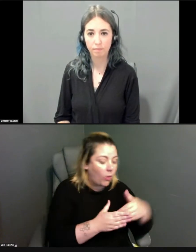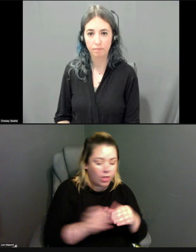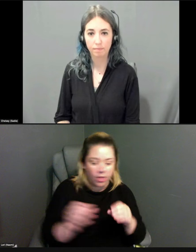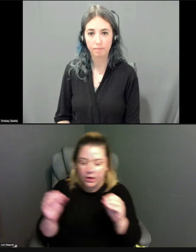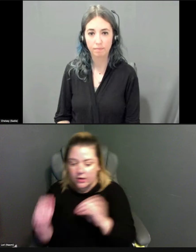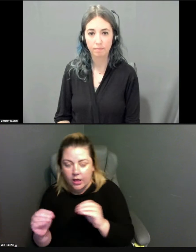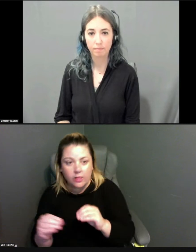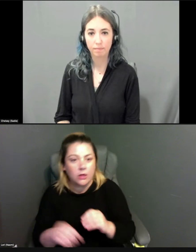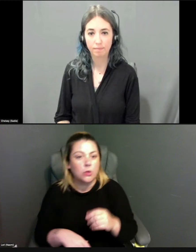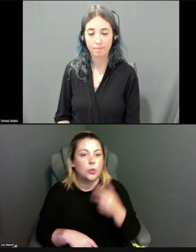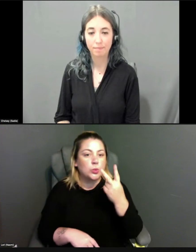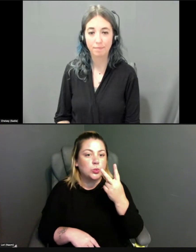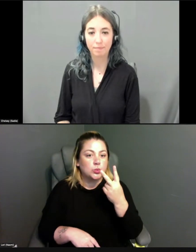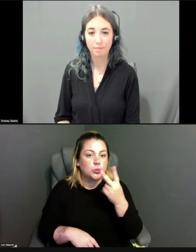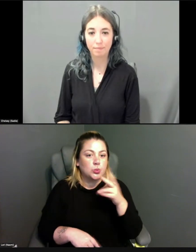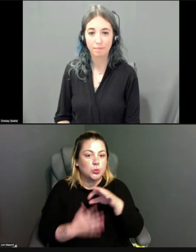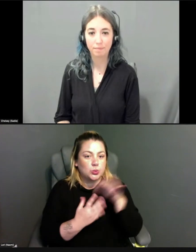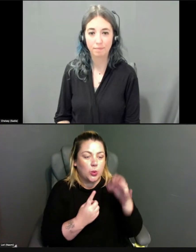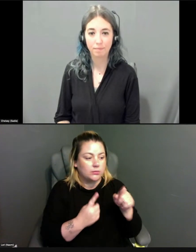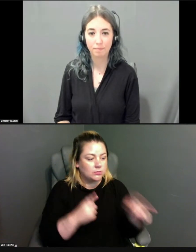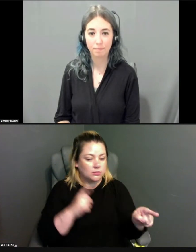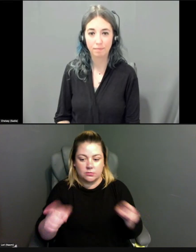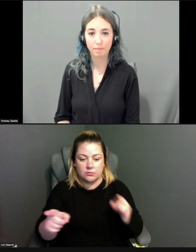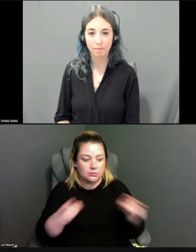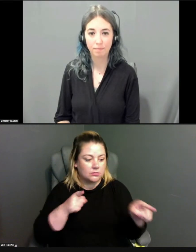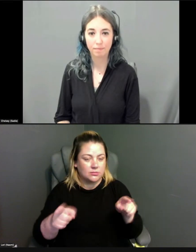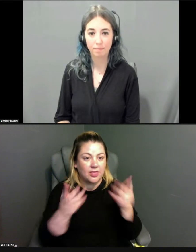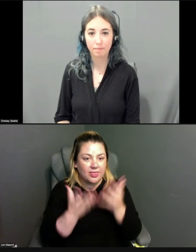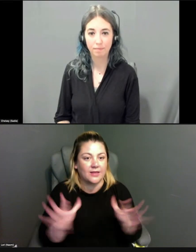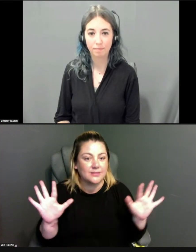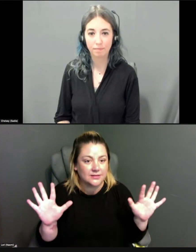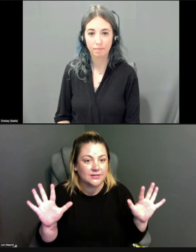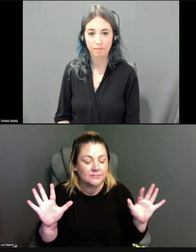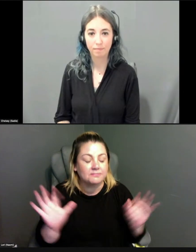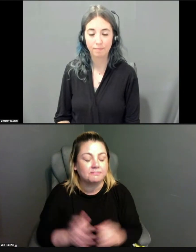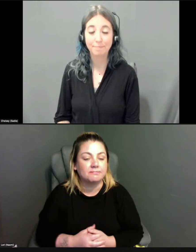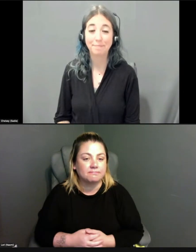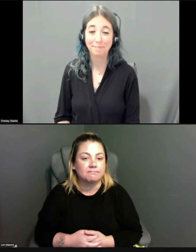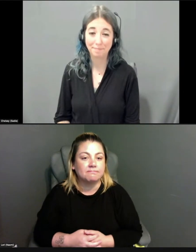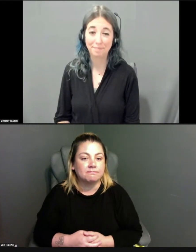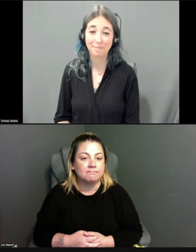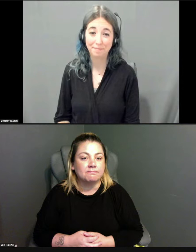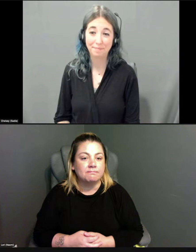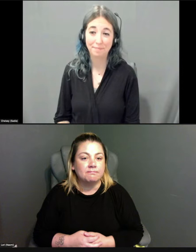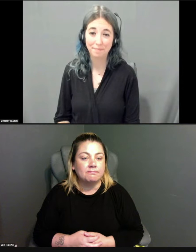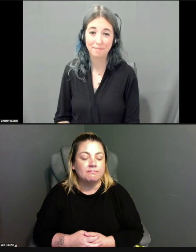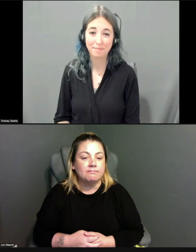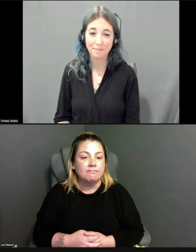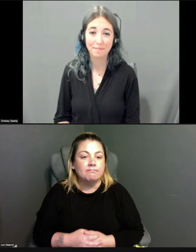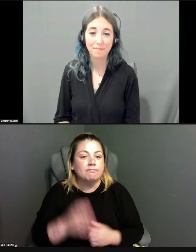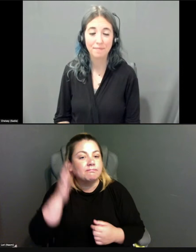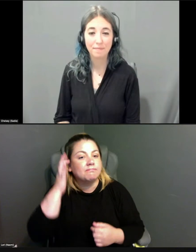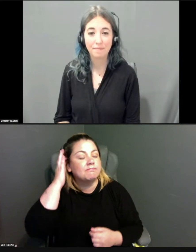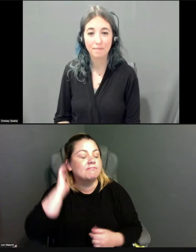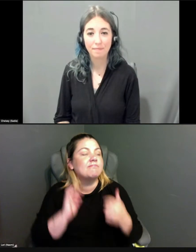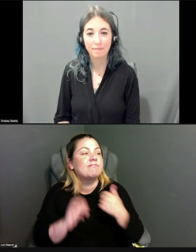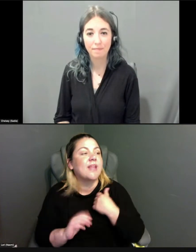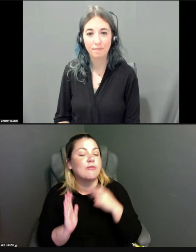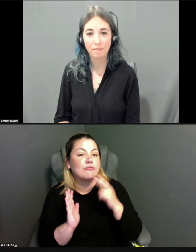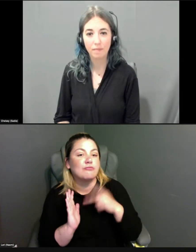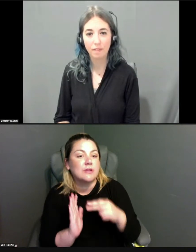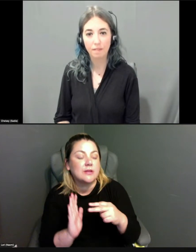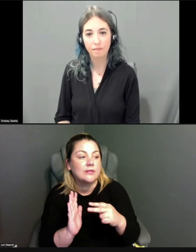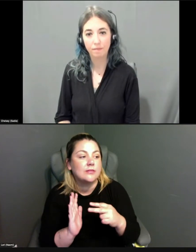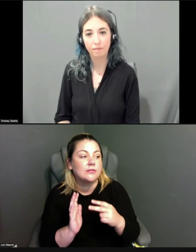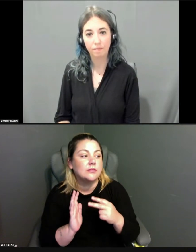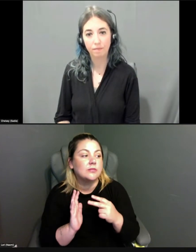patterns. Yes. And I have definitely read some very educational and helpful takes on